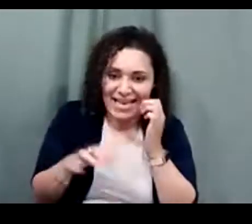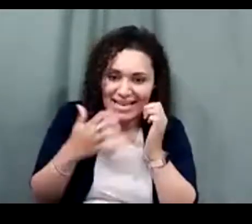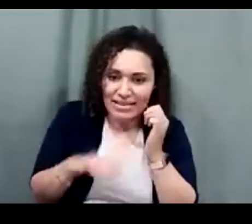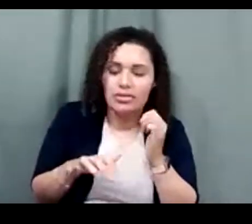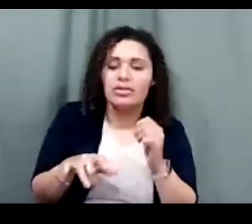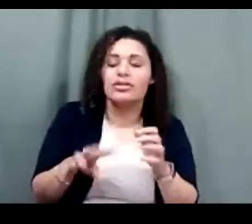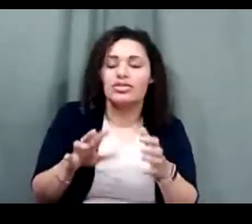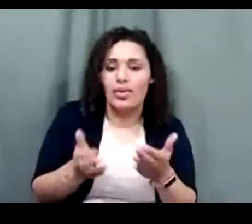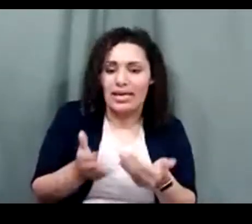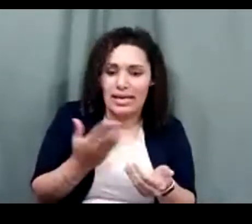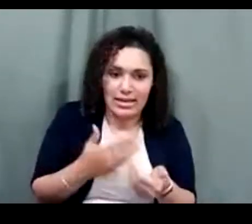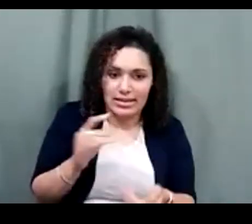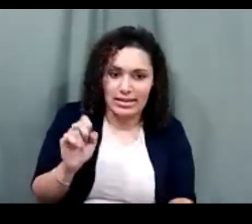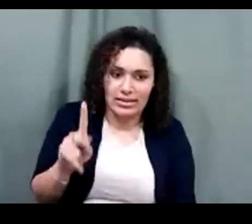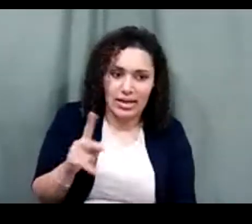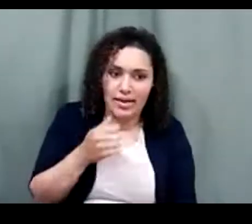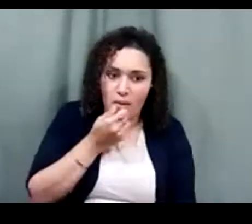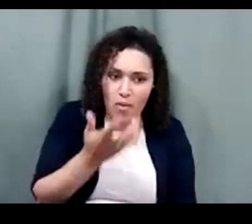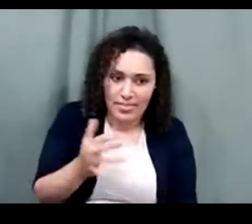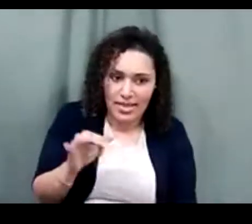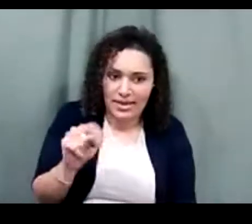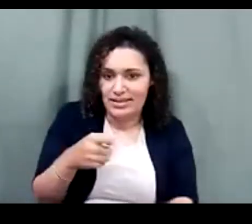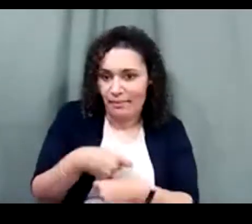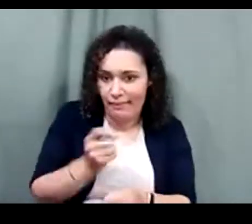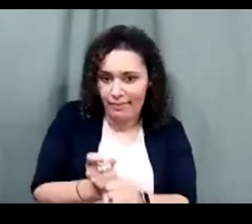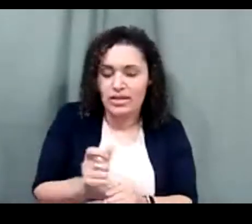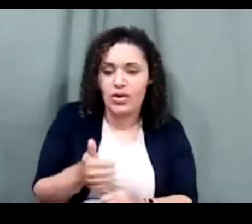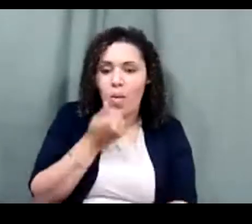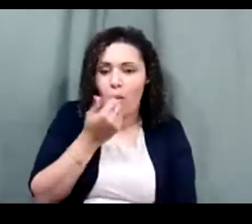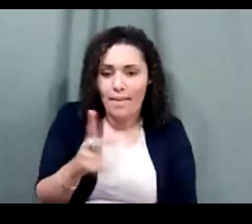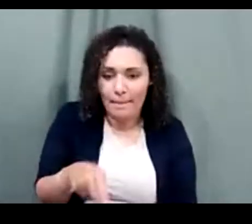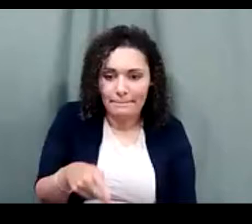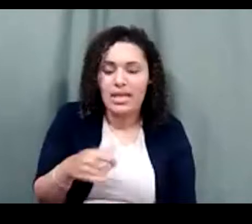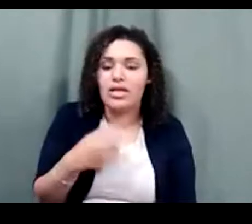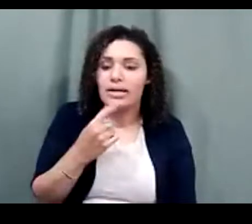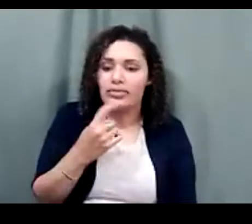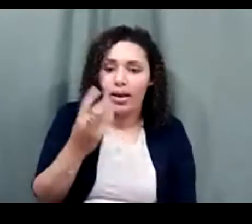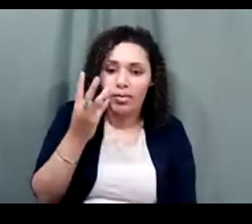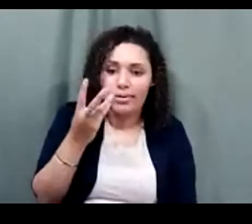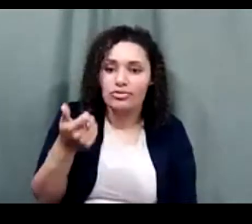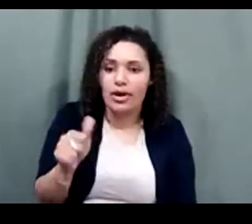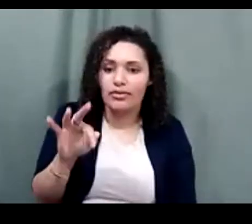warm. So, we let the tank warm up. And for the red wines, we try to ferment them fairly